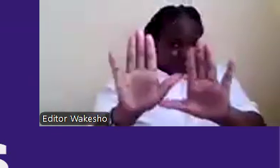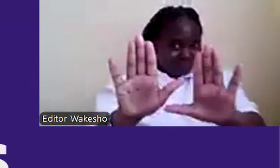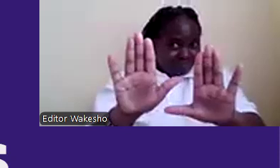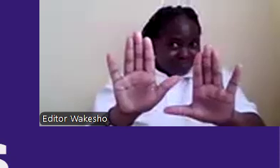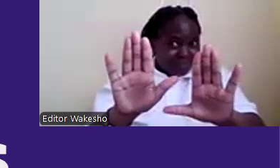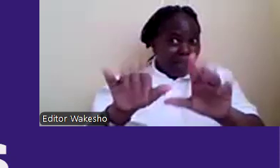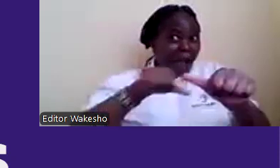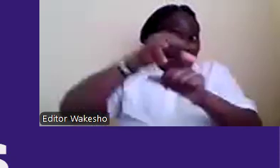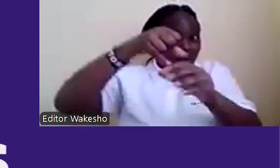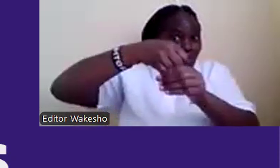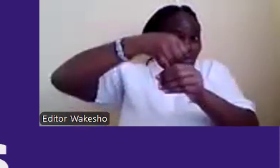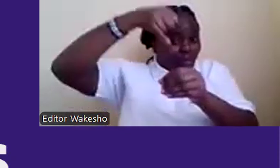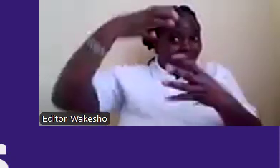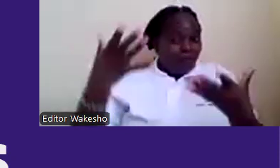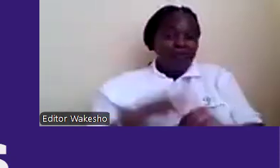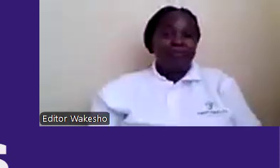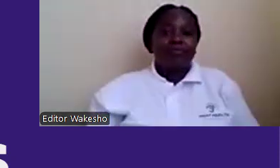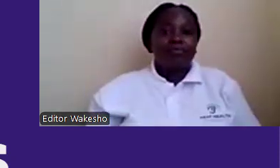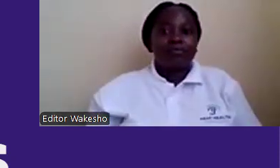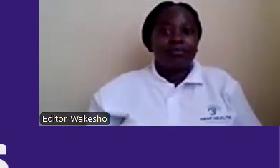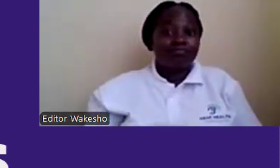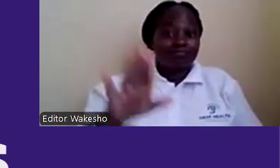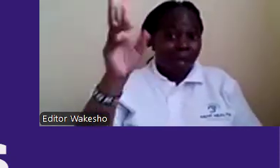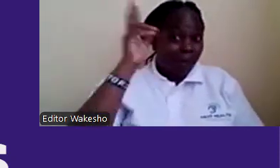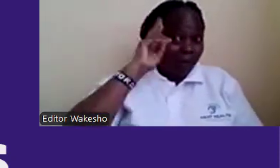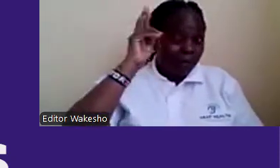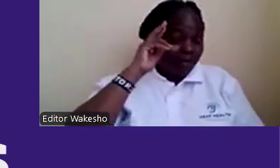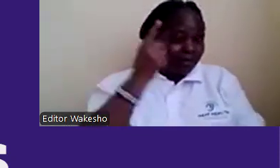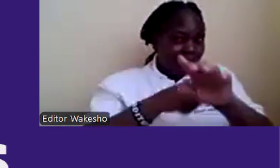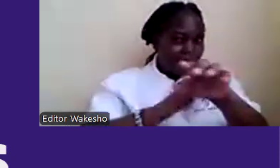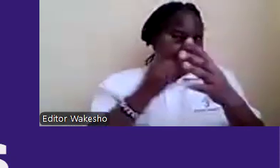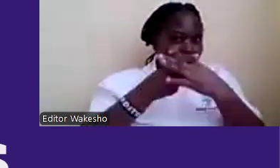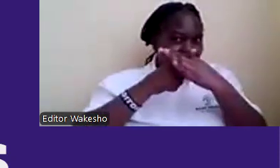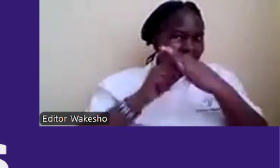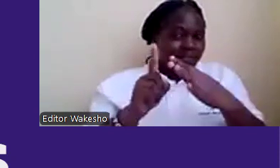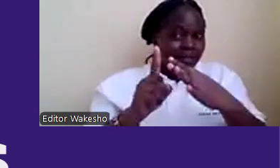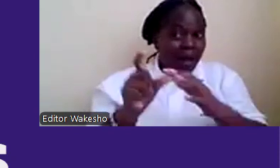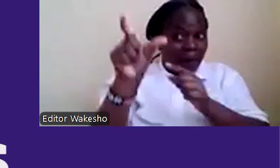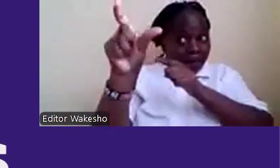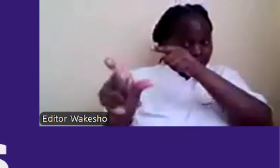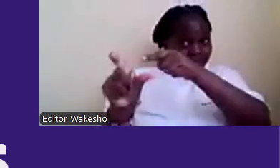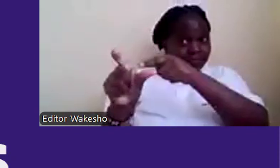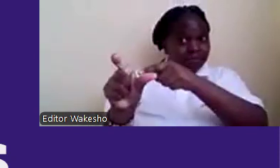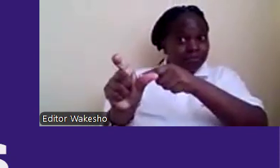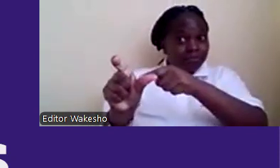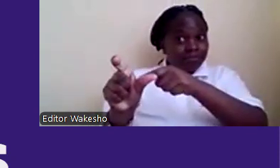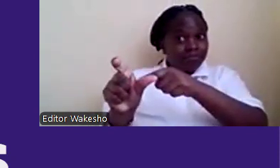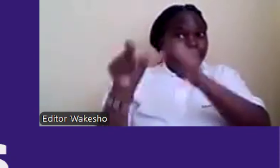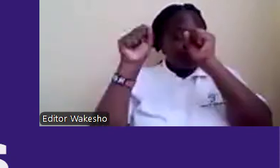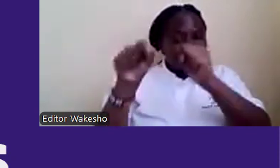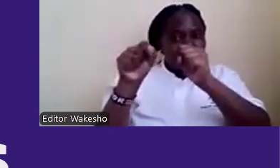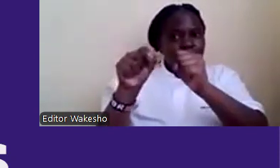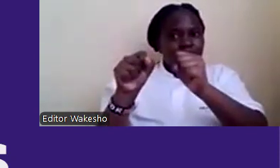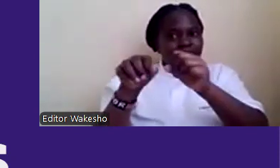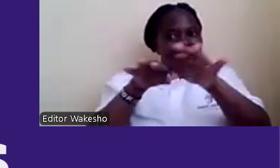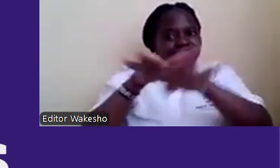right? If you recall, in the beginning, we said one could define, and oftentimes diabetes